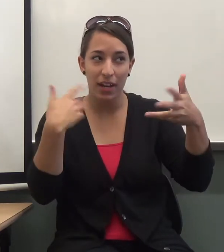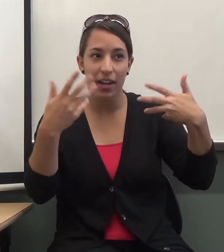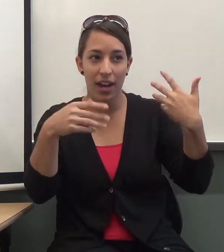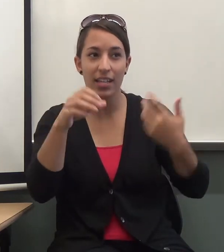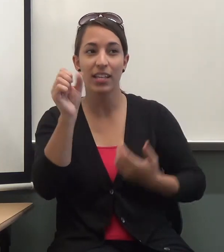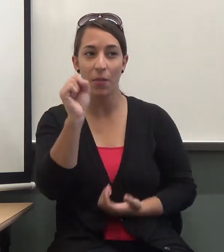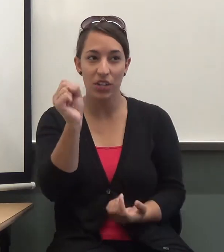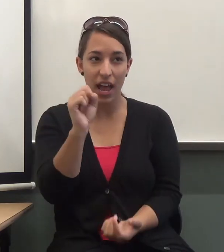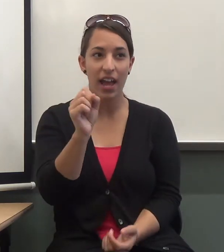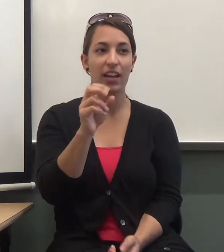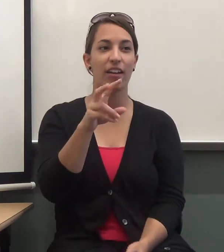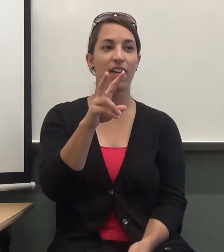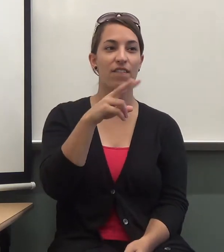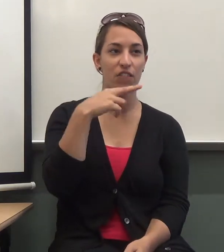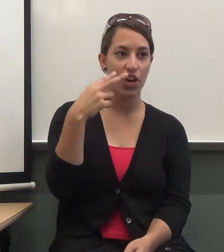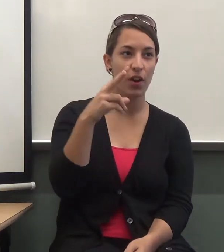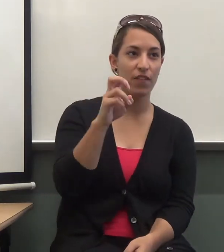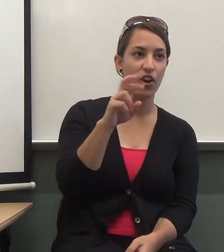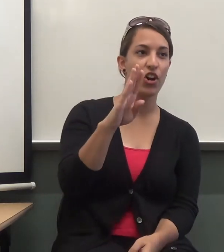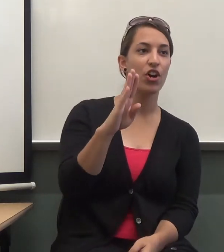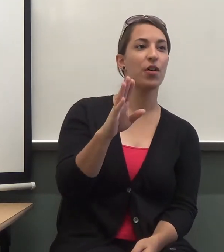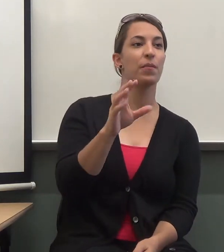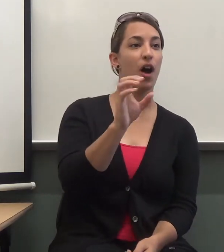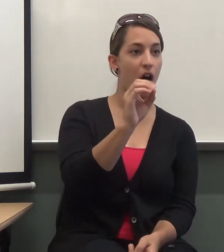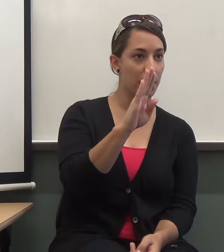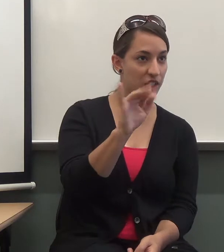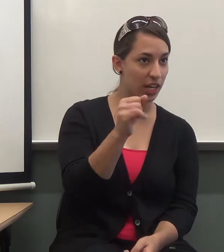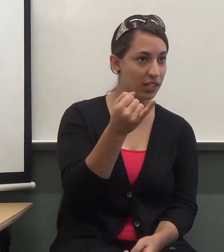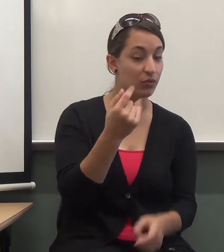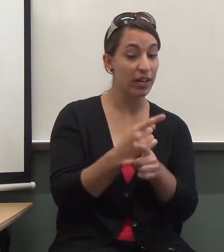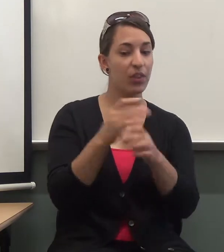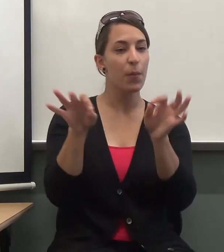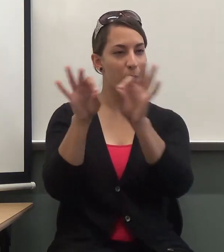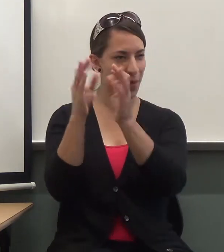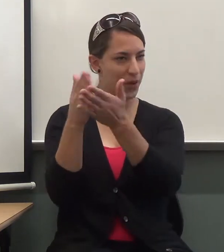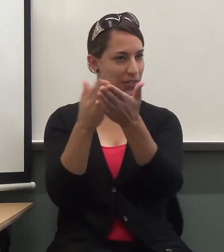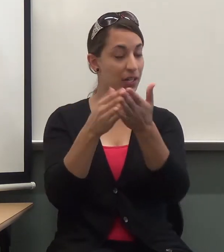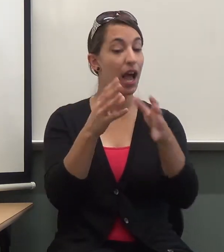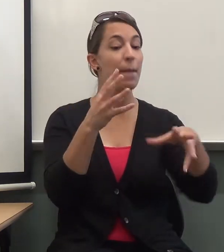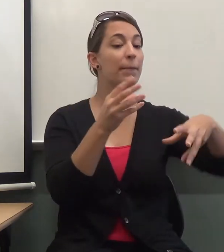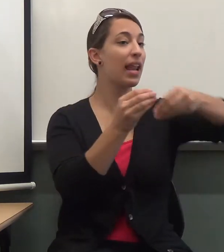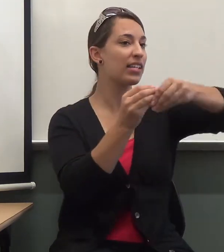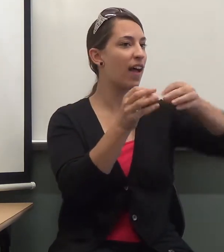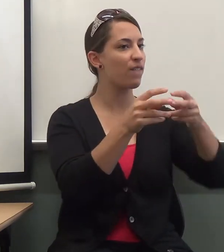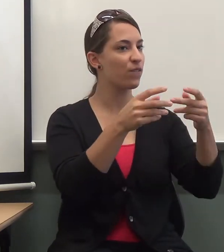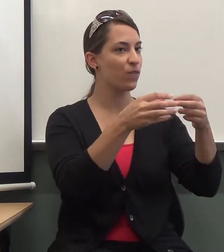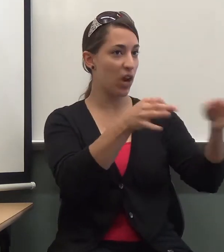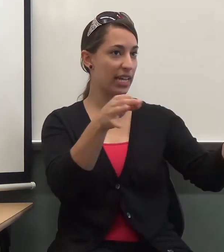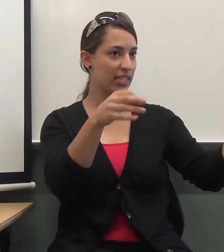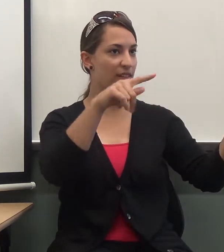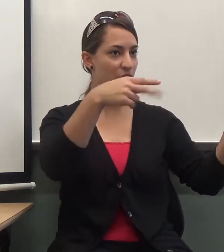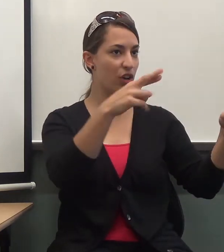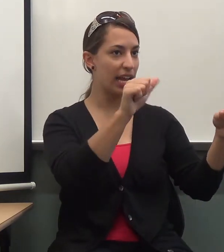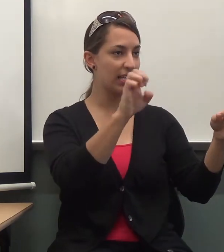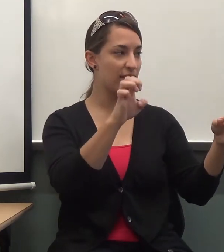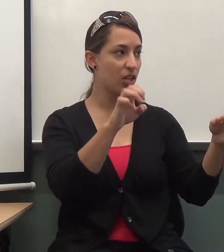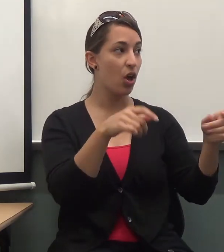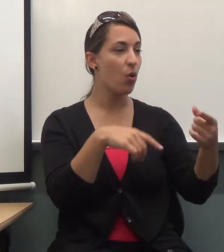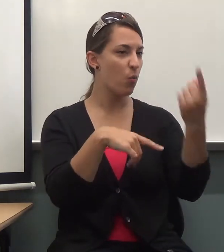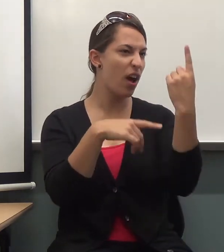it is. Okay, the important parts. Plus a phrase, right? We said plus one phrase is allowed, is that right? Plus one phrase, yeah?